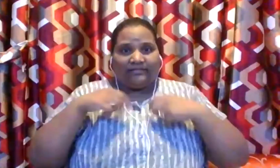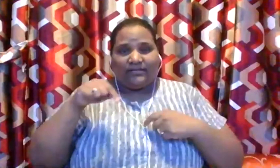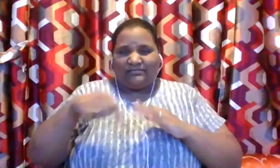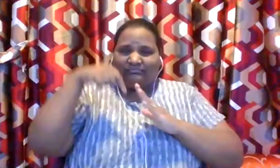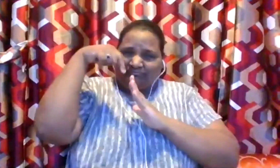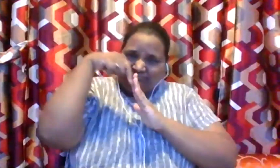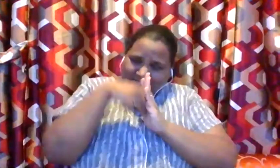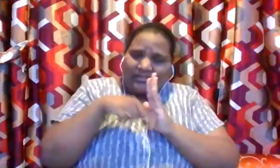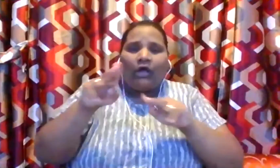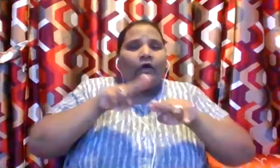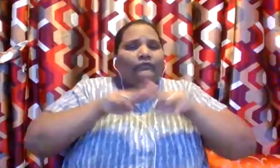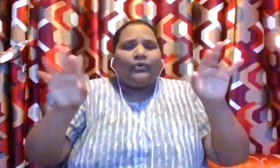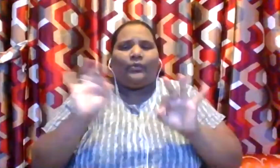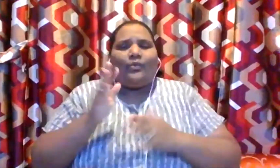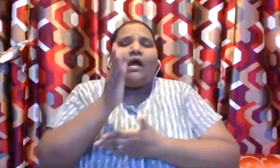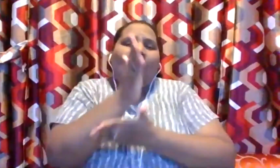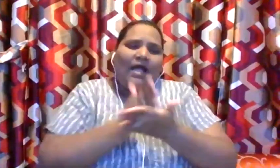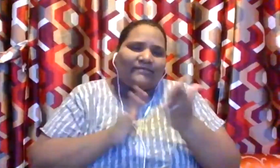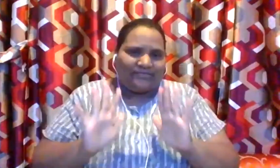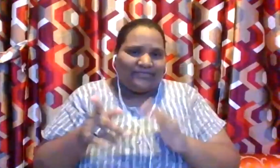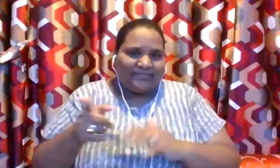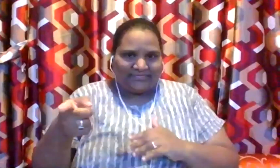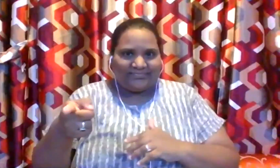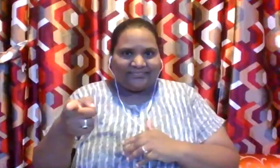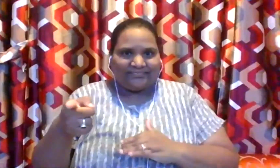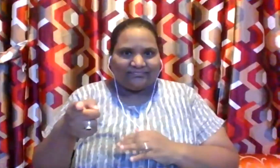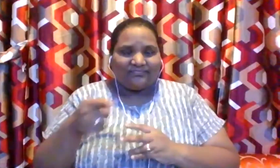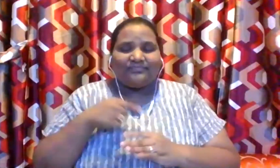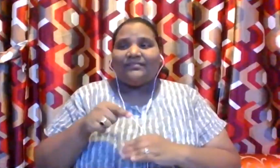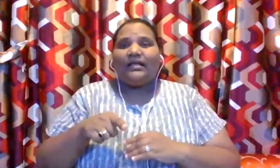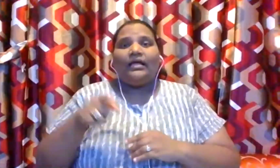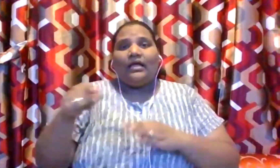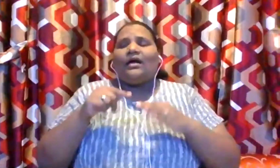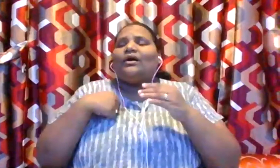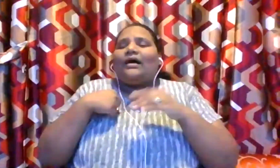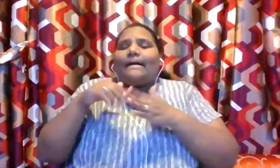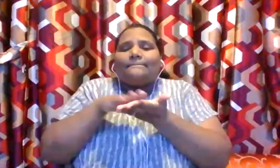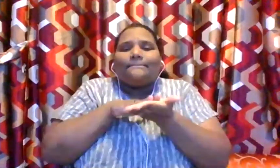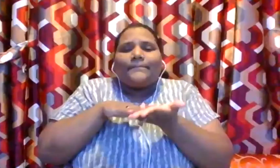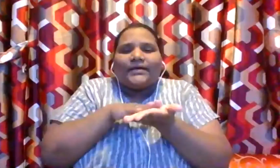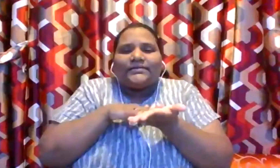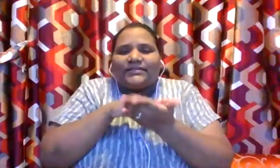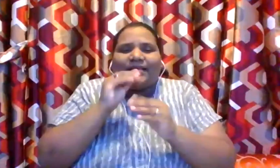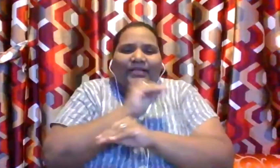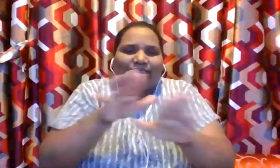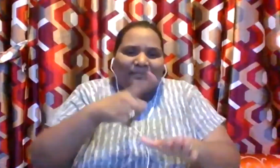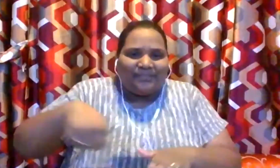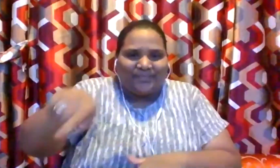of why one God and so many religions. But since I think we were getting a lot of questions, people wanted